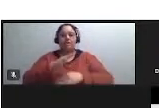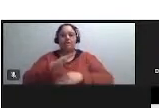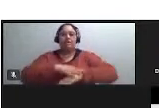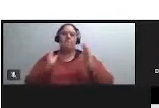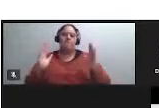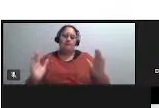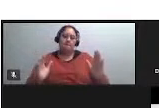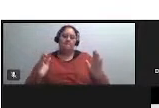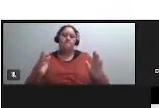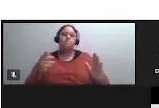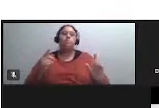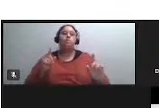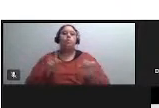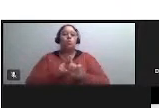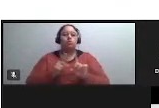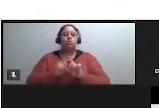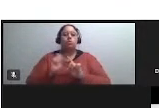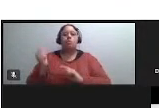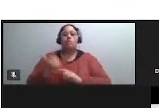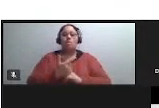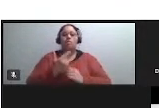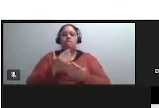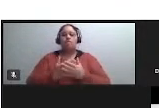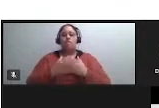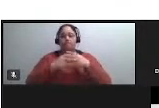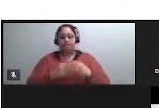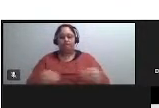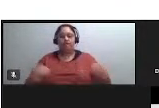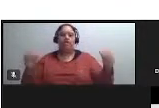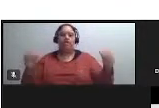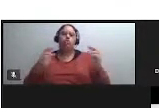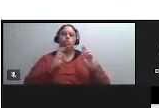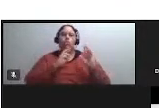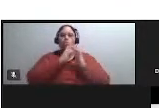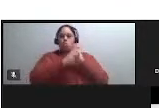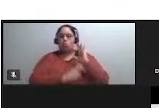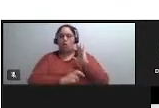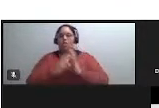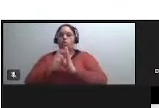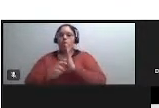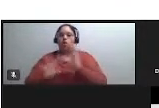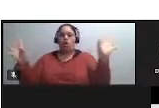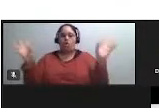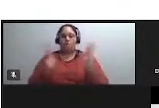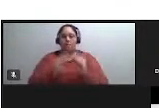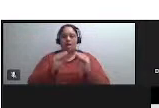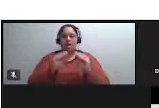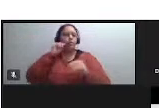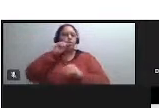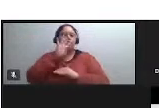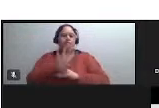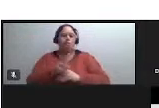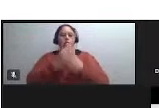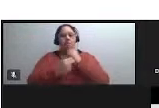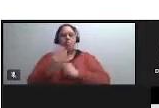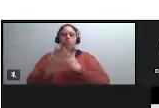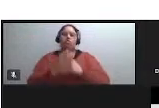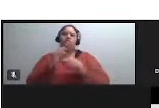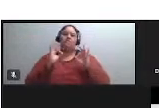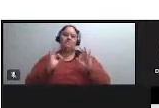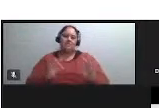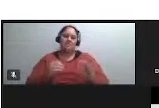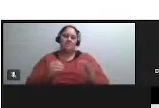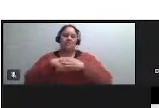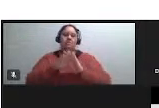timeframes, as well as for the complete digest of rulings to be compiled by Q4, and both were done. Under the